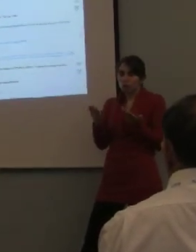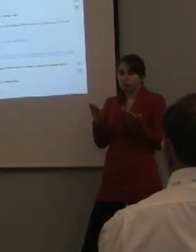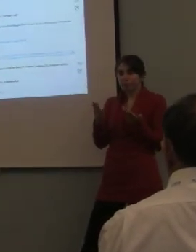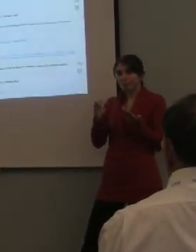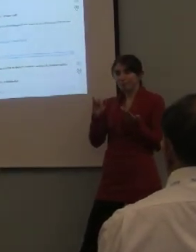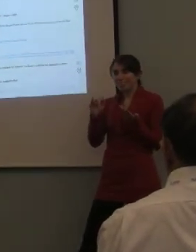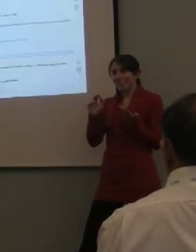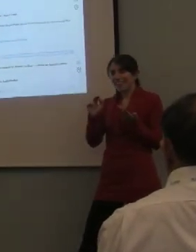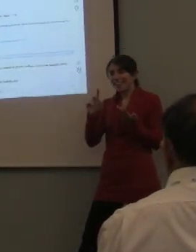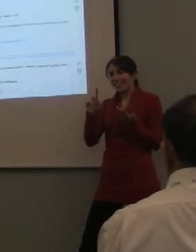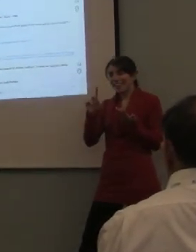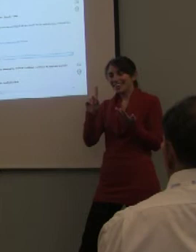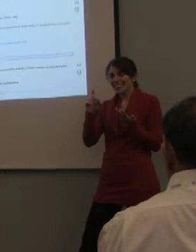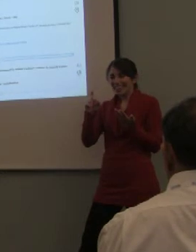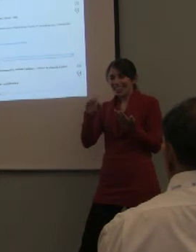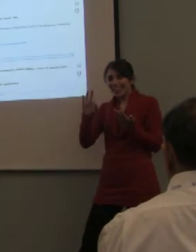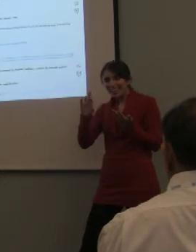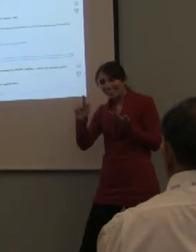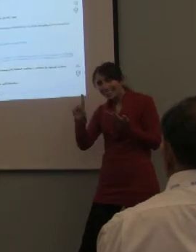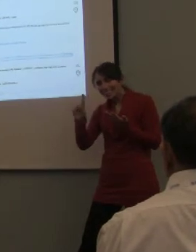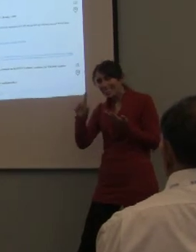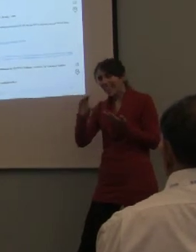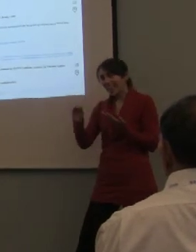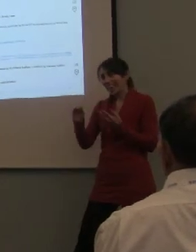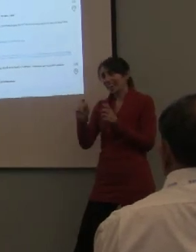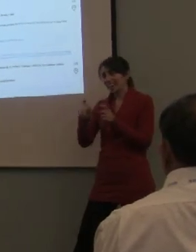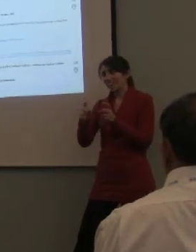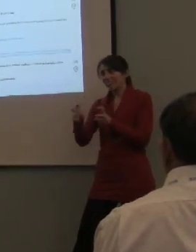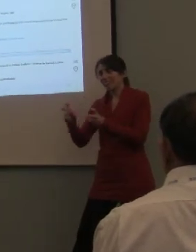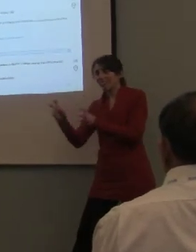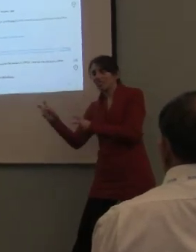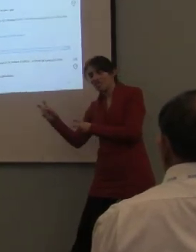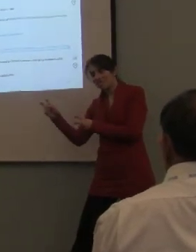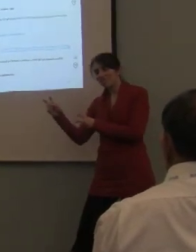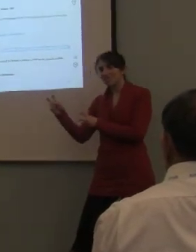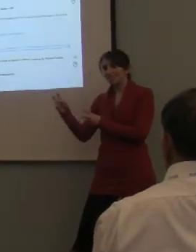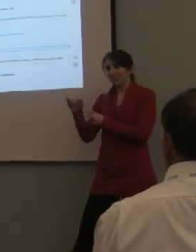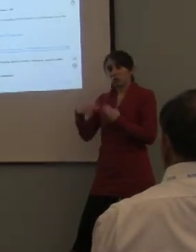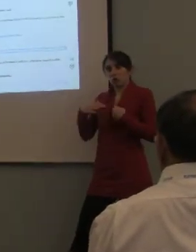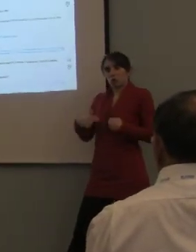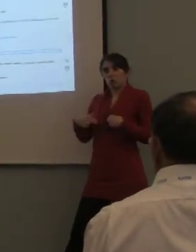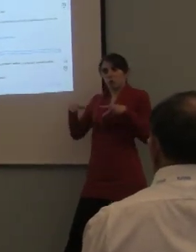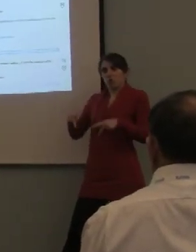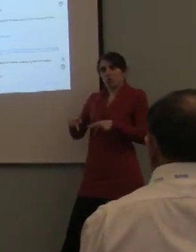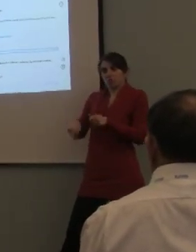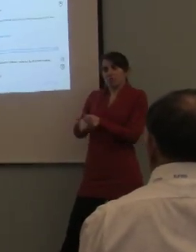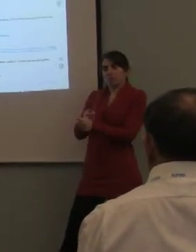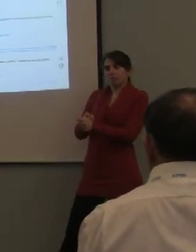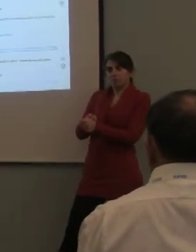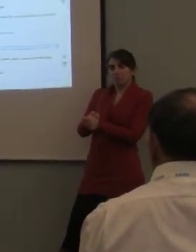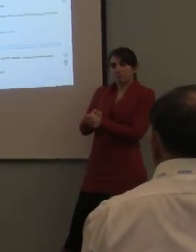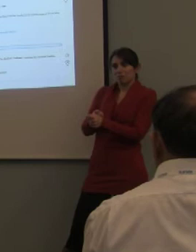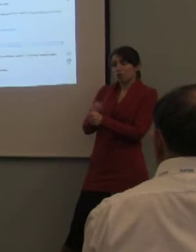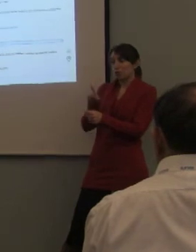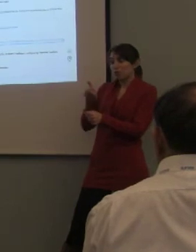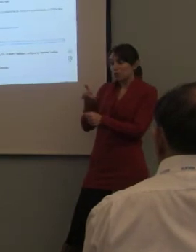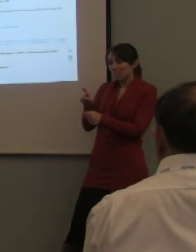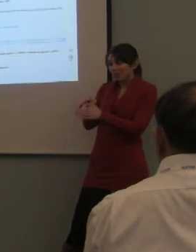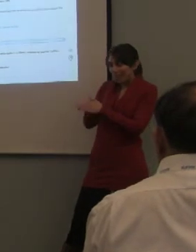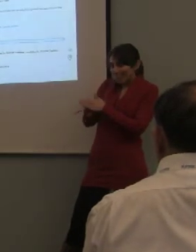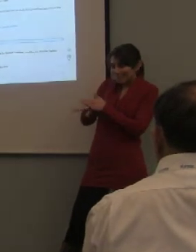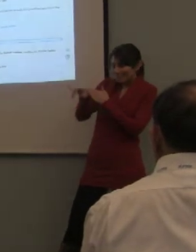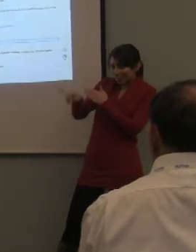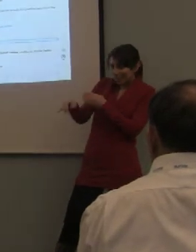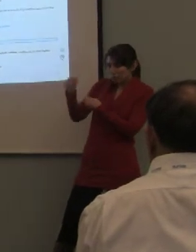who were writing the content in the first place, a much richer picture. And the idea is how to liberate that and what is an ontology and how does